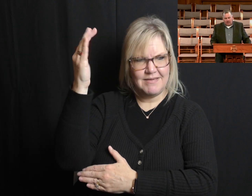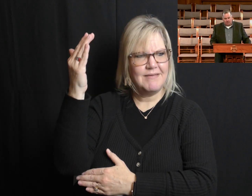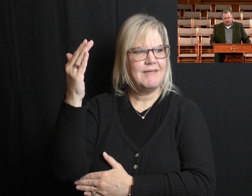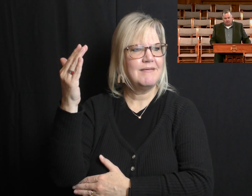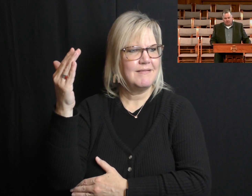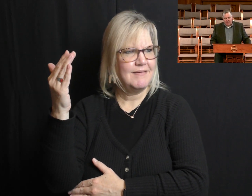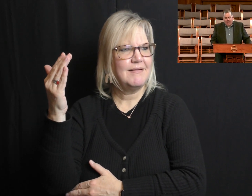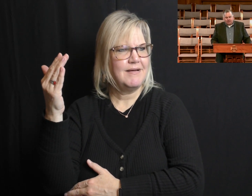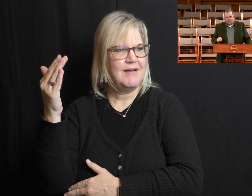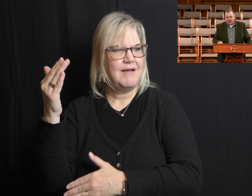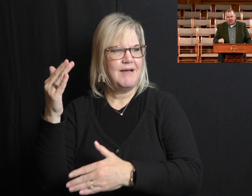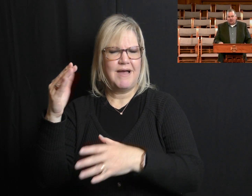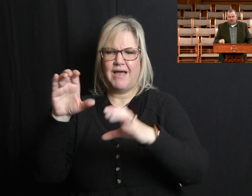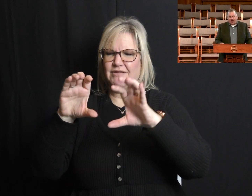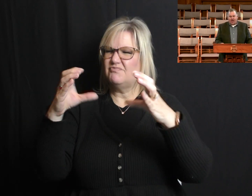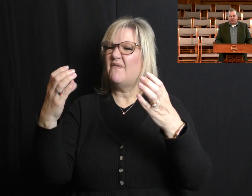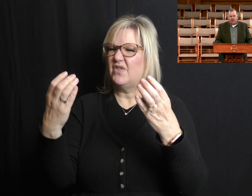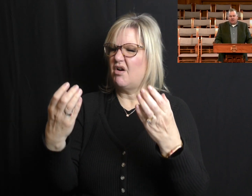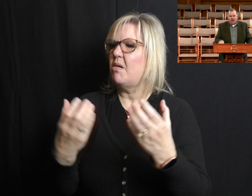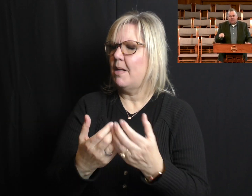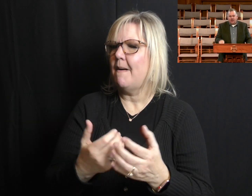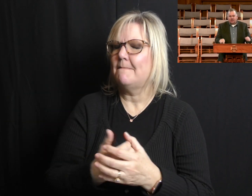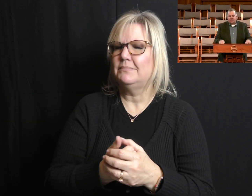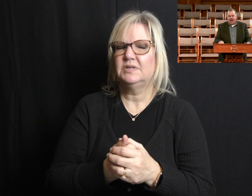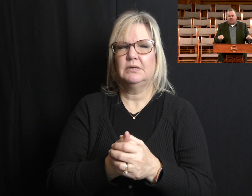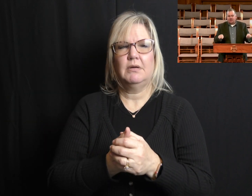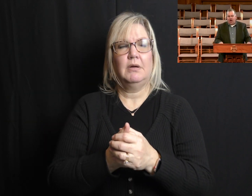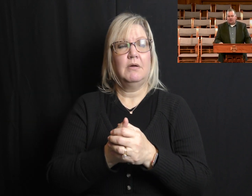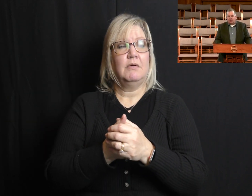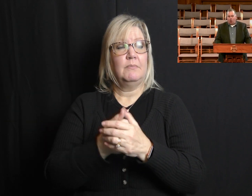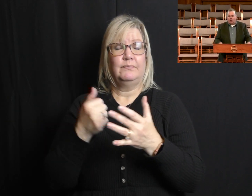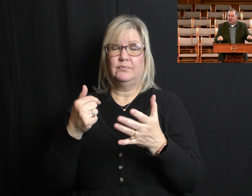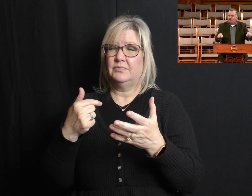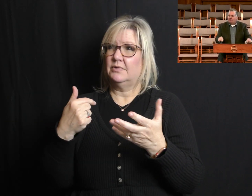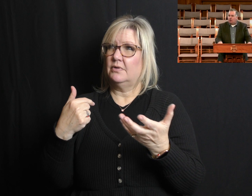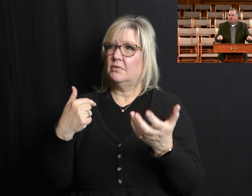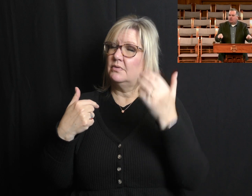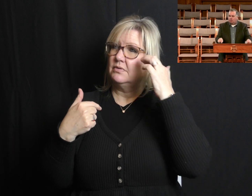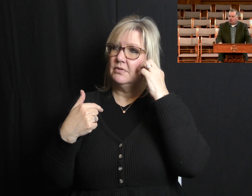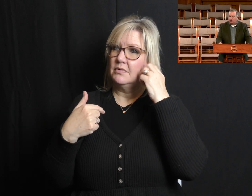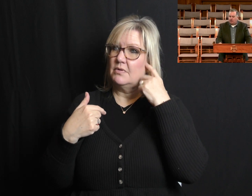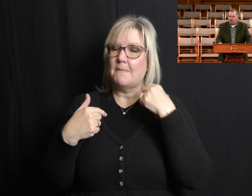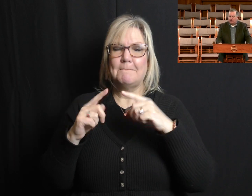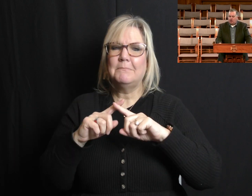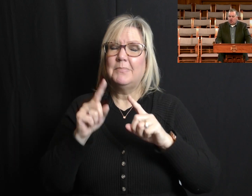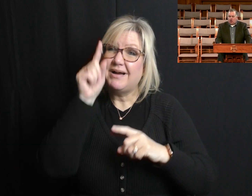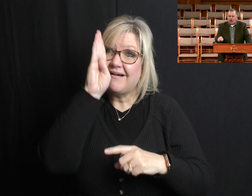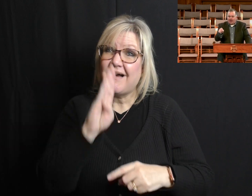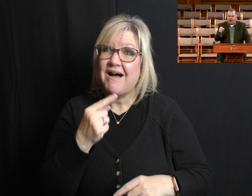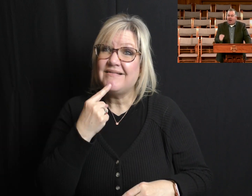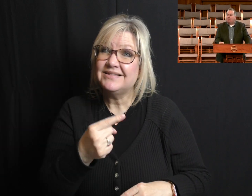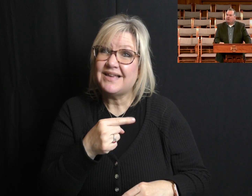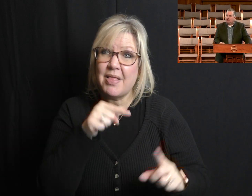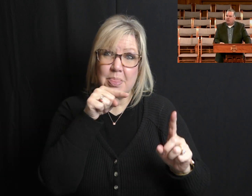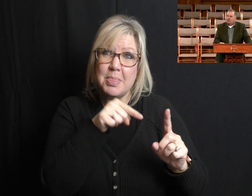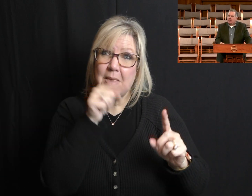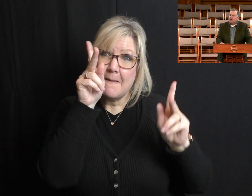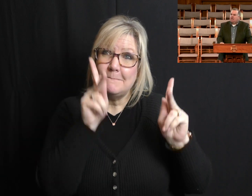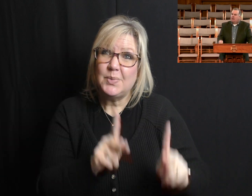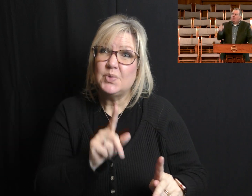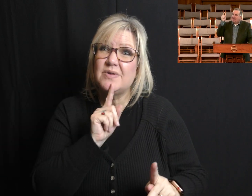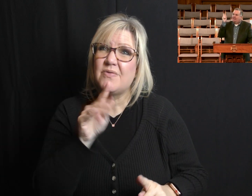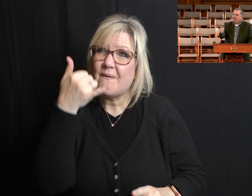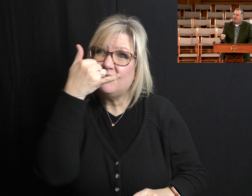Rotary Club. And Jesus says that this guy is nothing more than a foolish person who had an